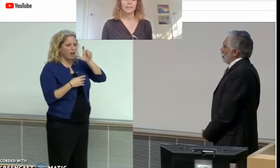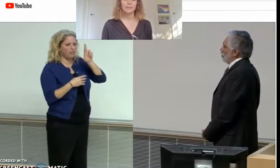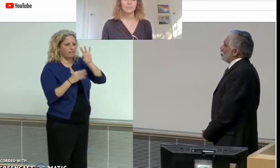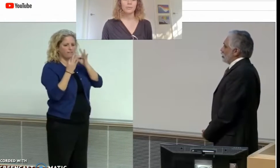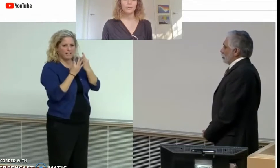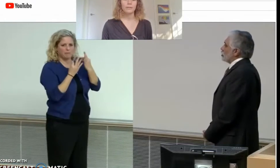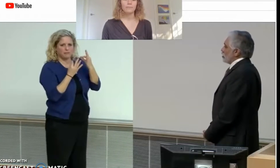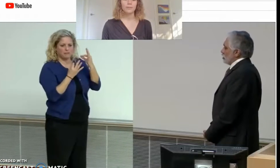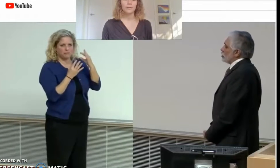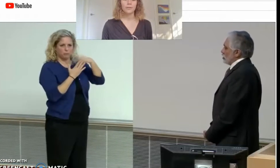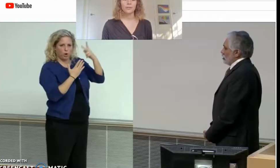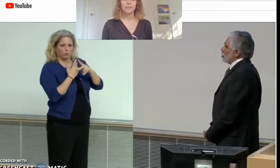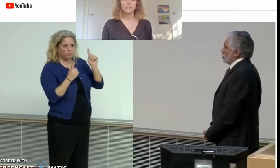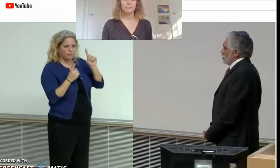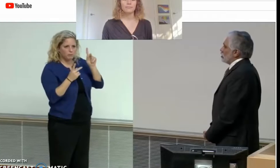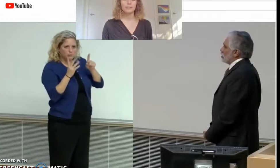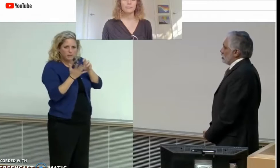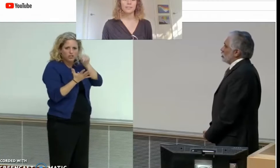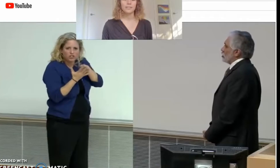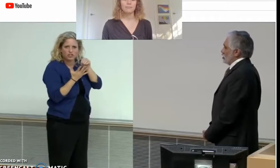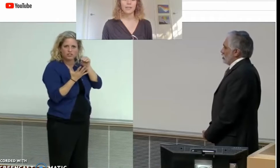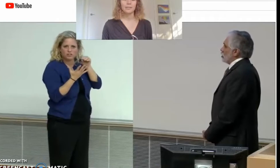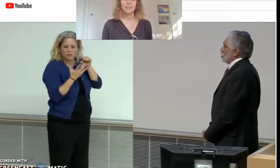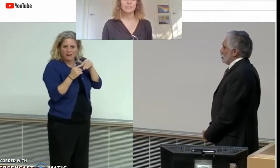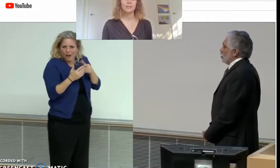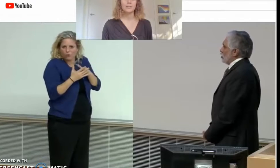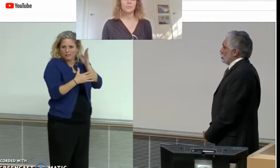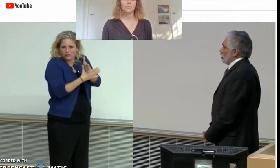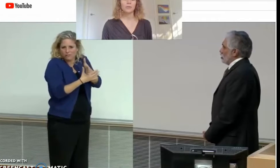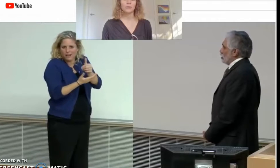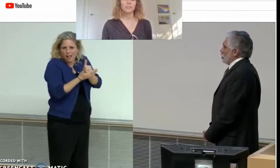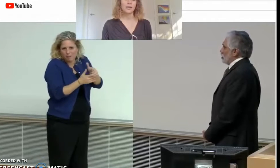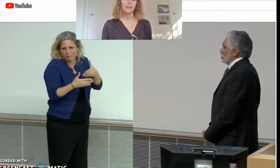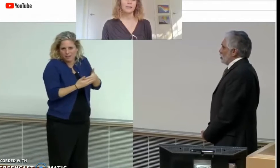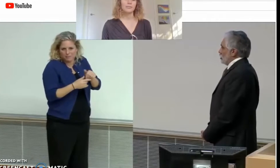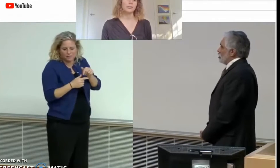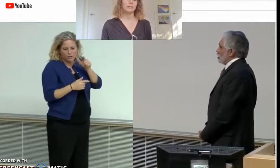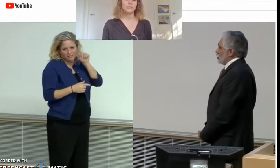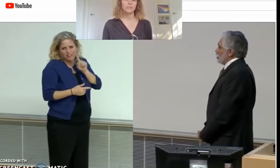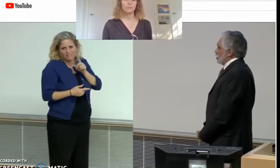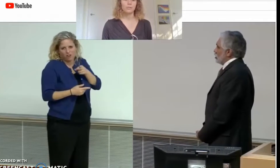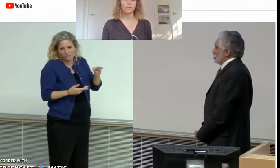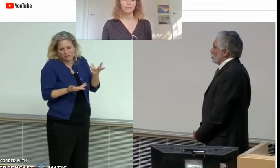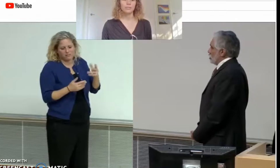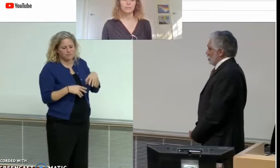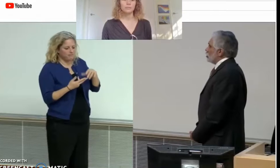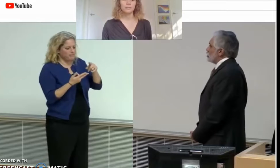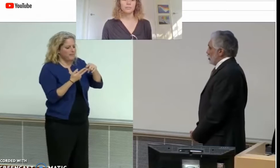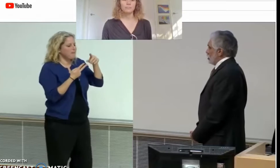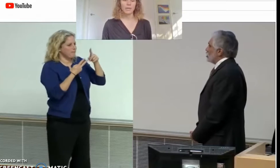the program for deaf infants and families, and where to learn sign language or language in general, and what to do if your baby